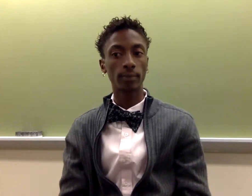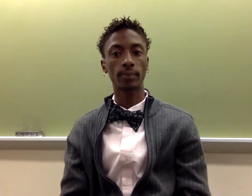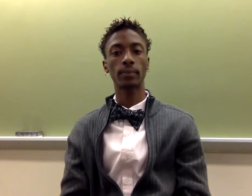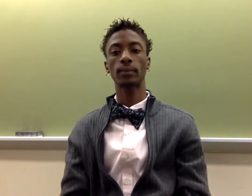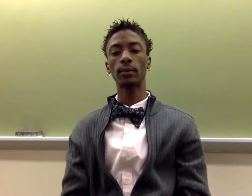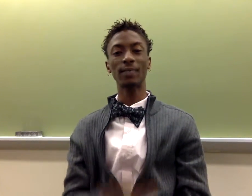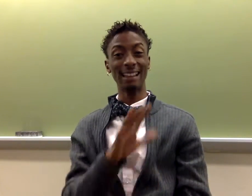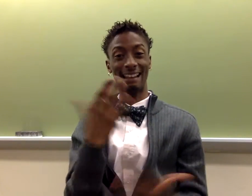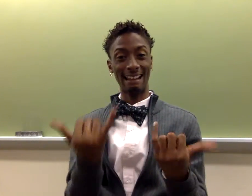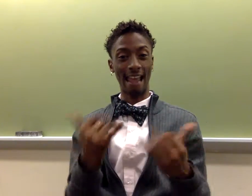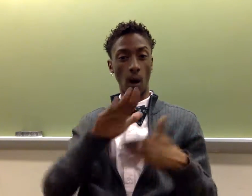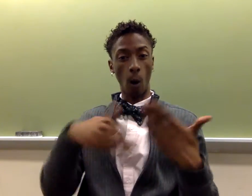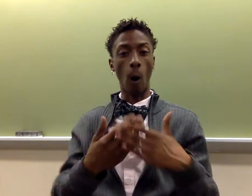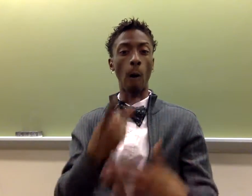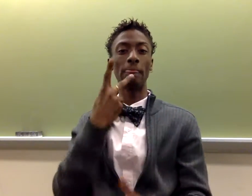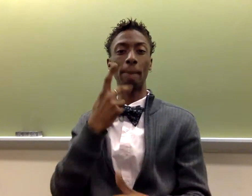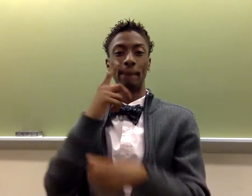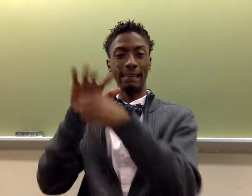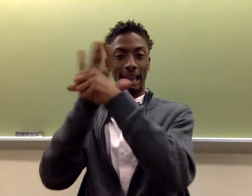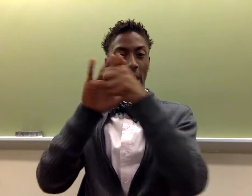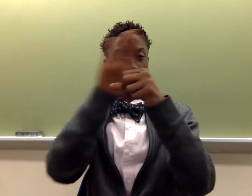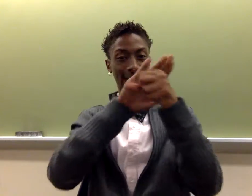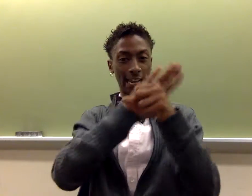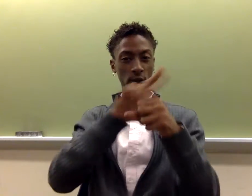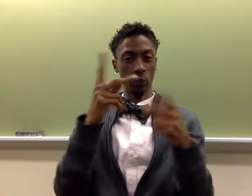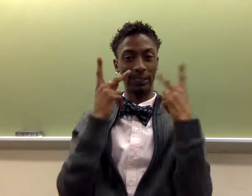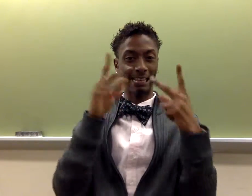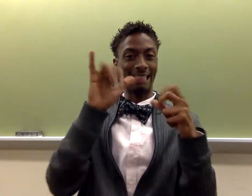Now, all the pink areas up there are areas that are in trouble.